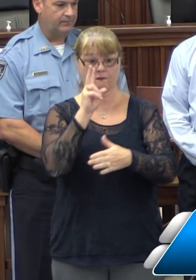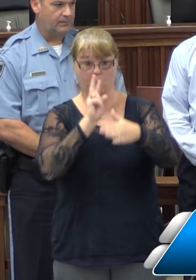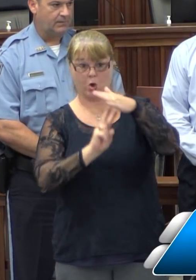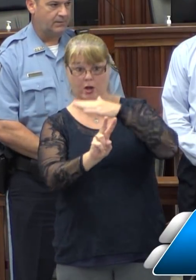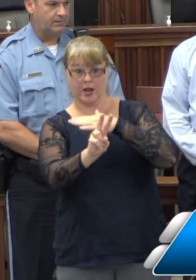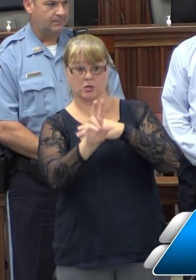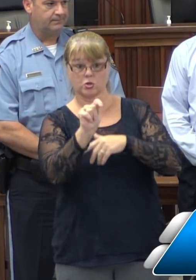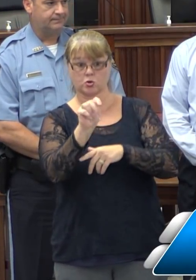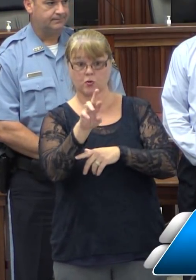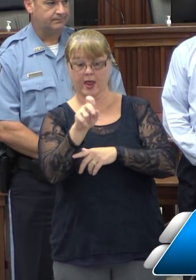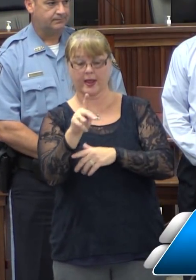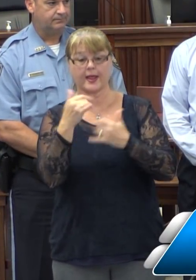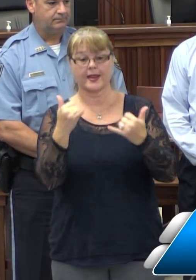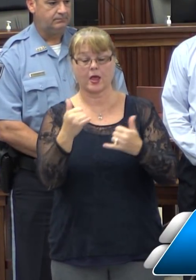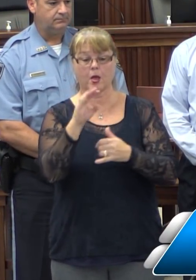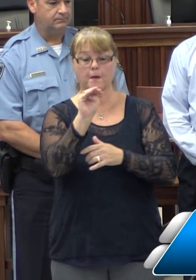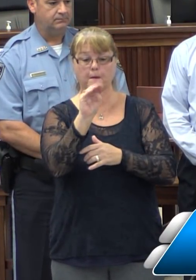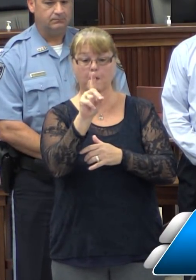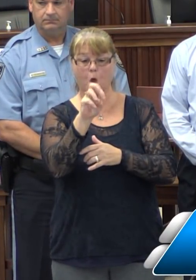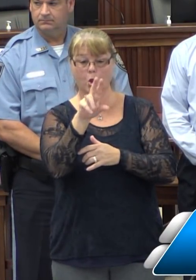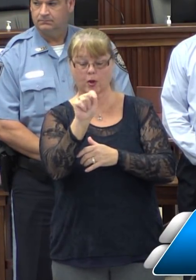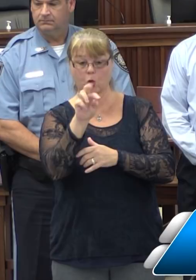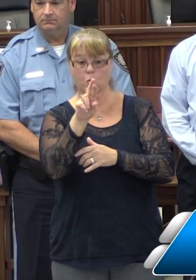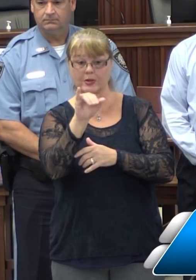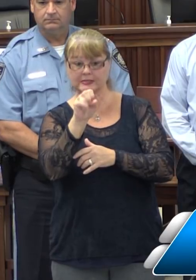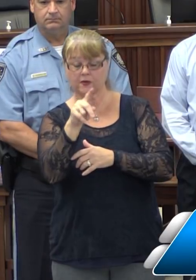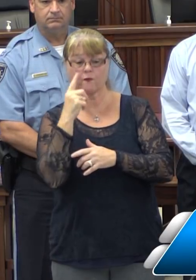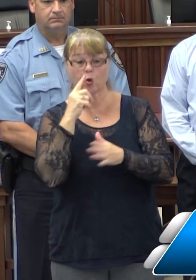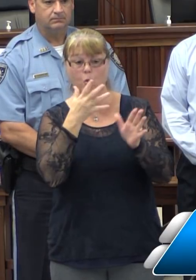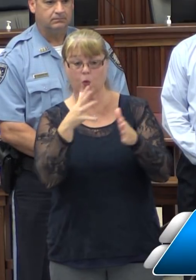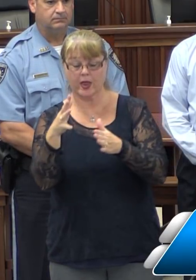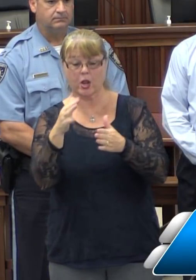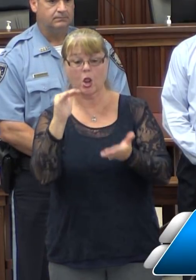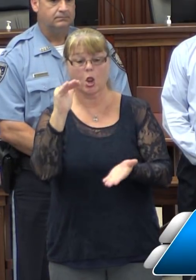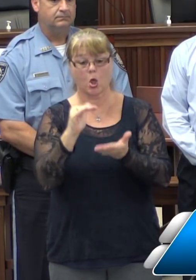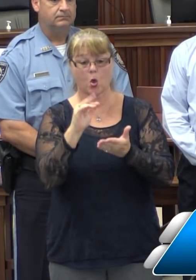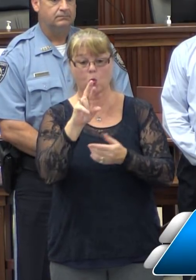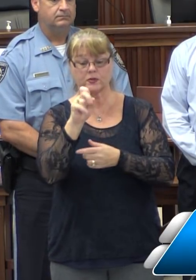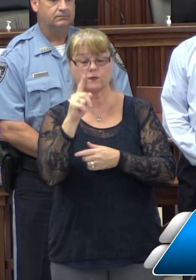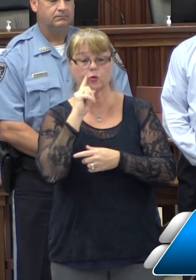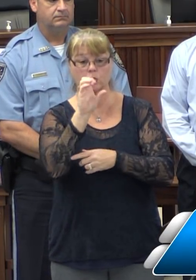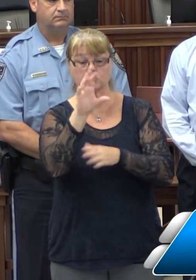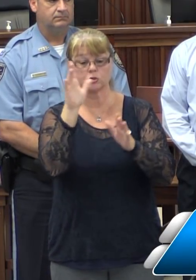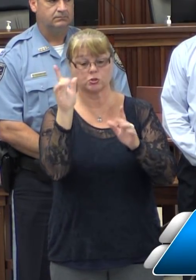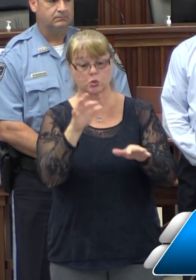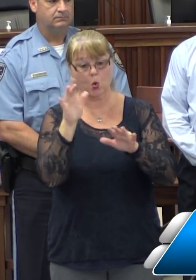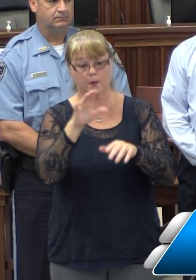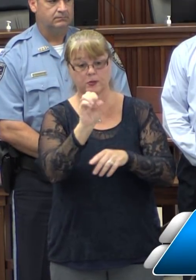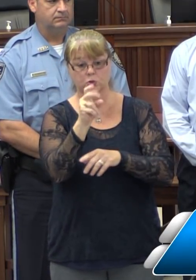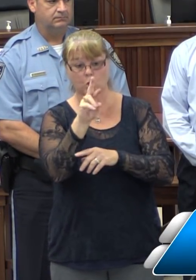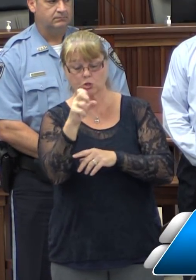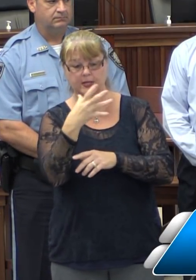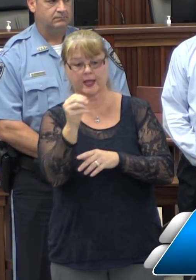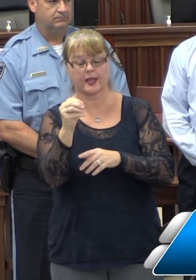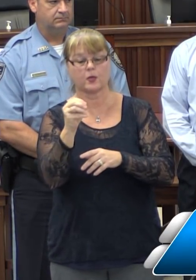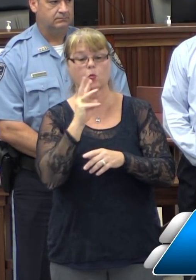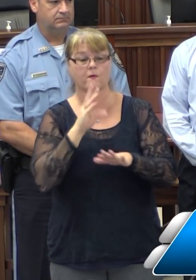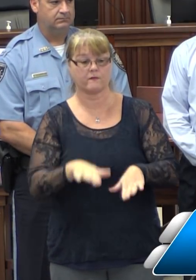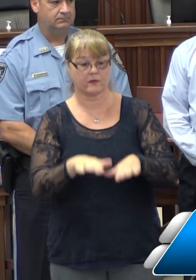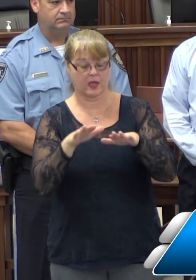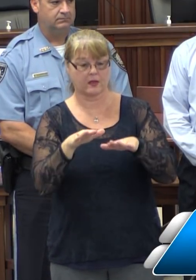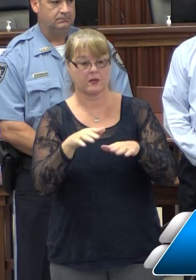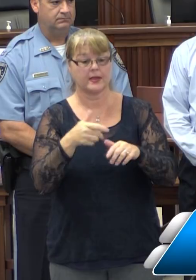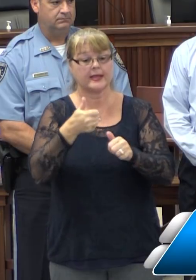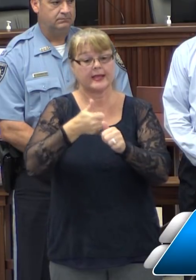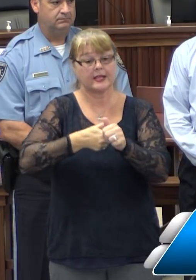a moderate risk for wind. We're looking at a very low risk for storm surge and a low risk for rain. Now, with every advisory, we have